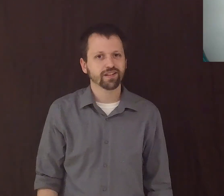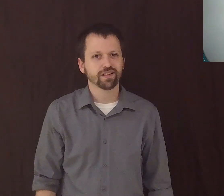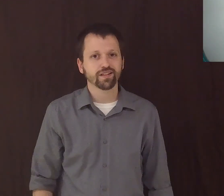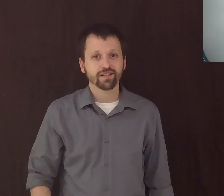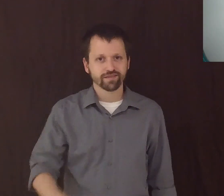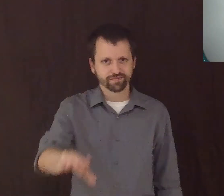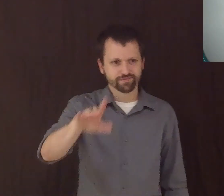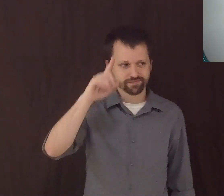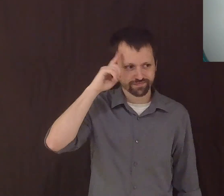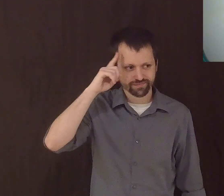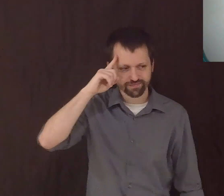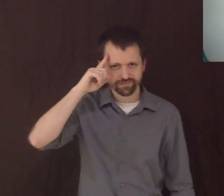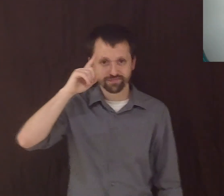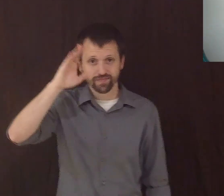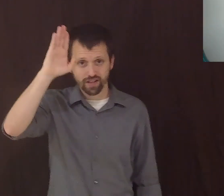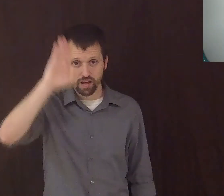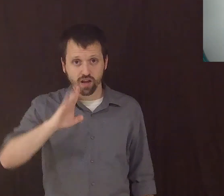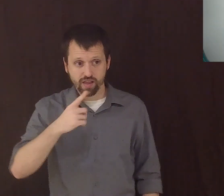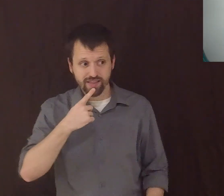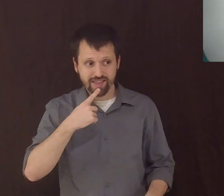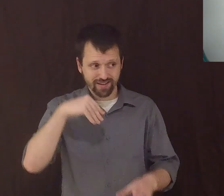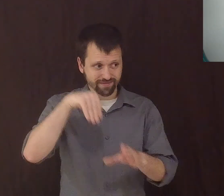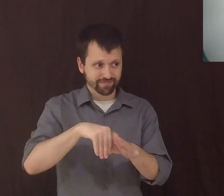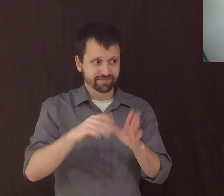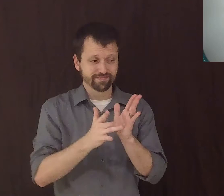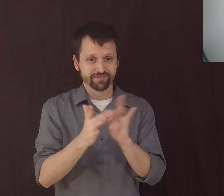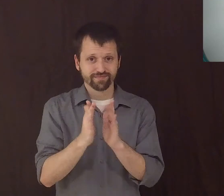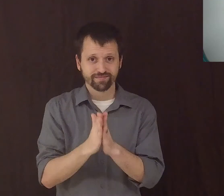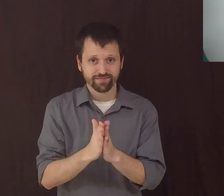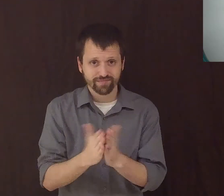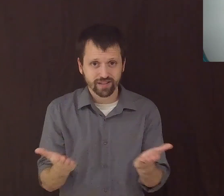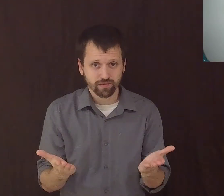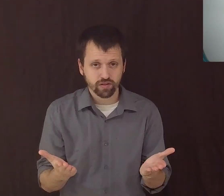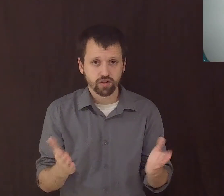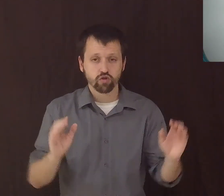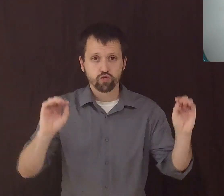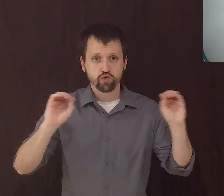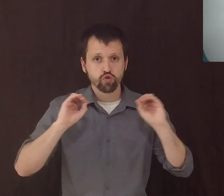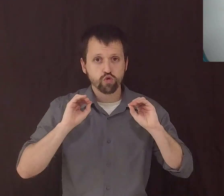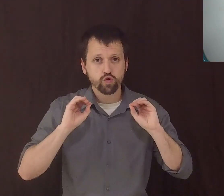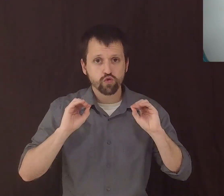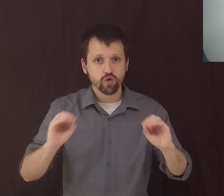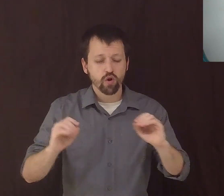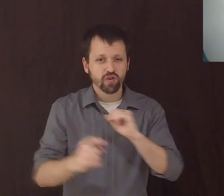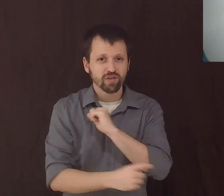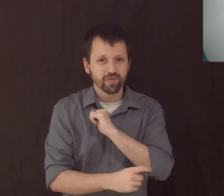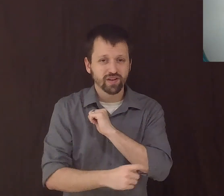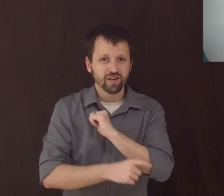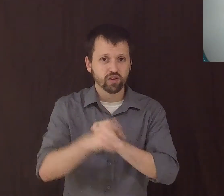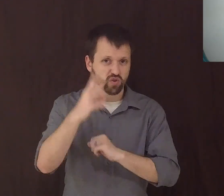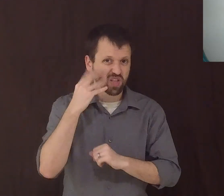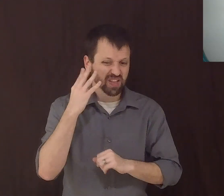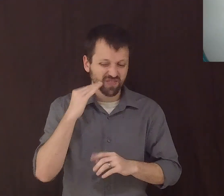think about this. God says in his word here, there's no temptation taken